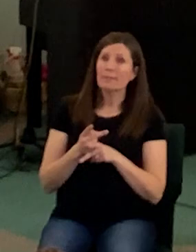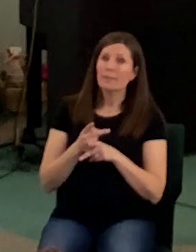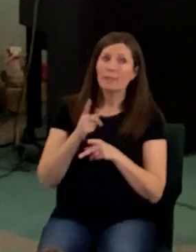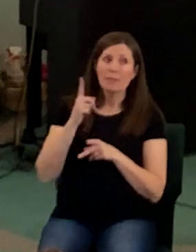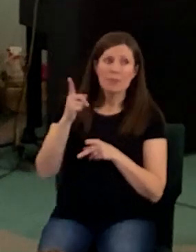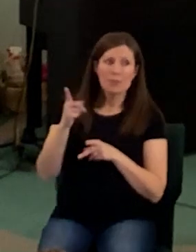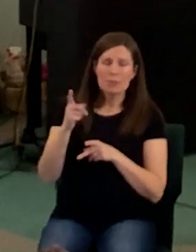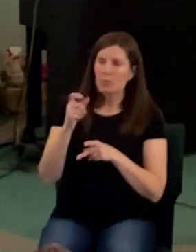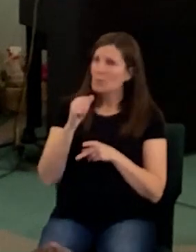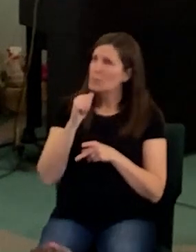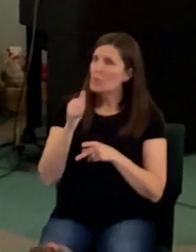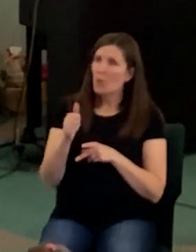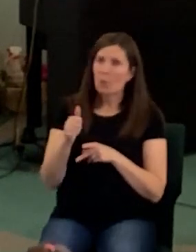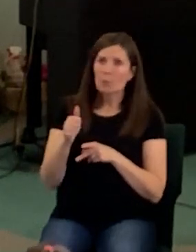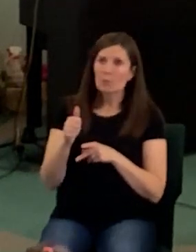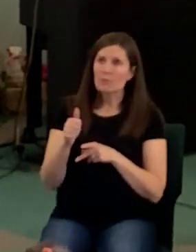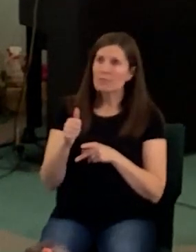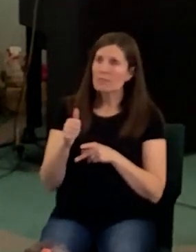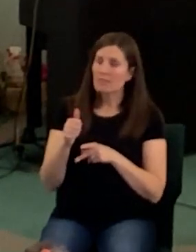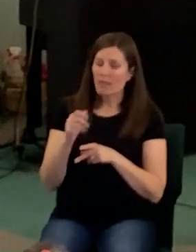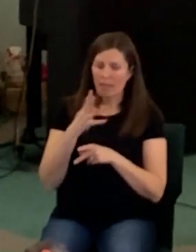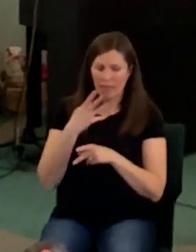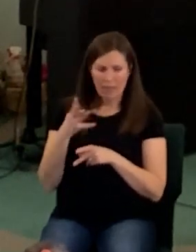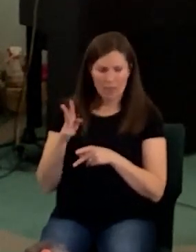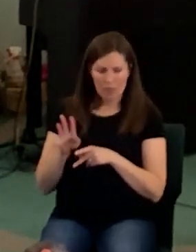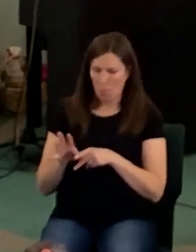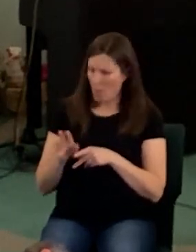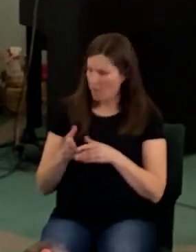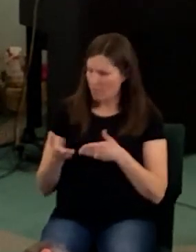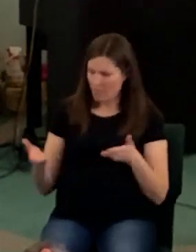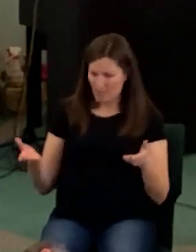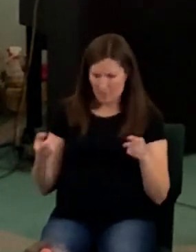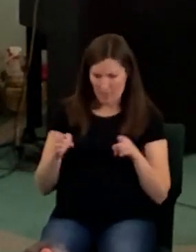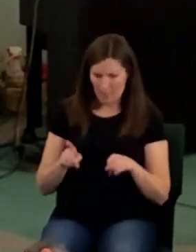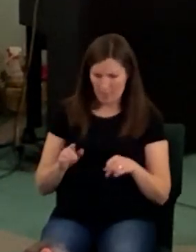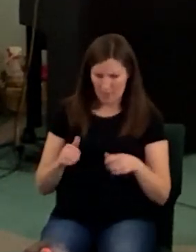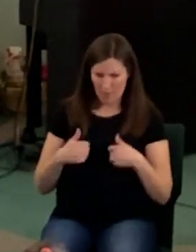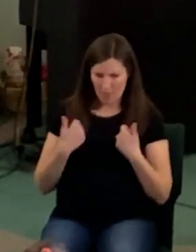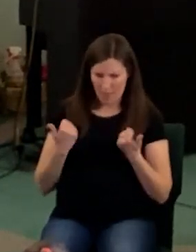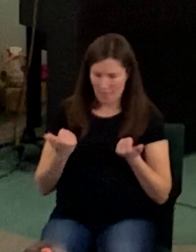that you don't ignore the things going on in our lives.